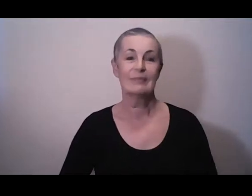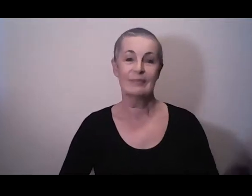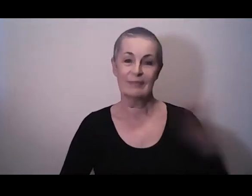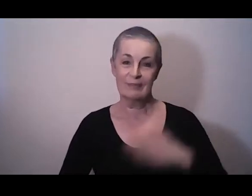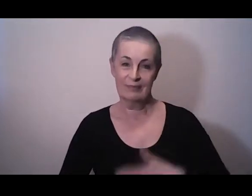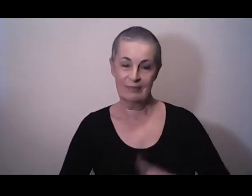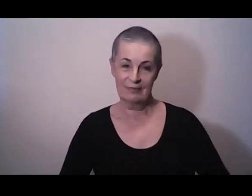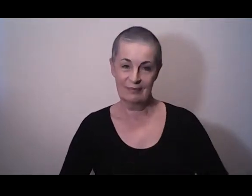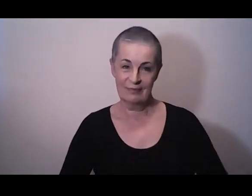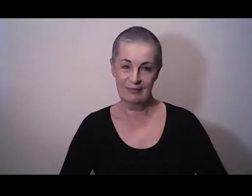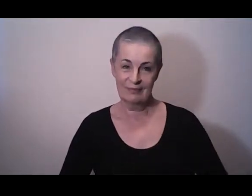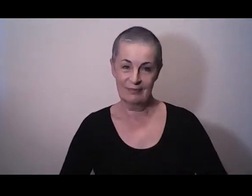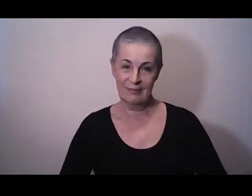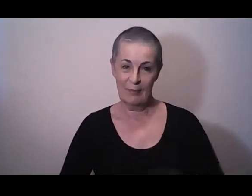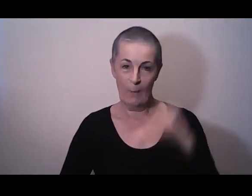on top.